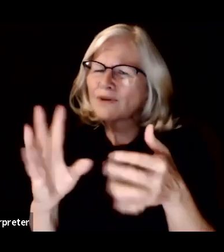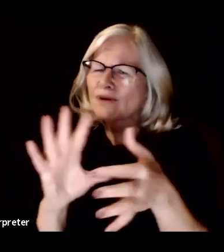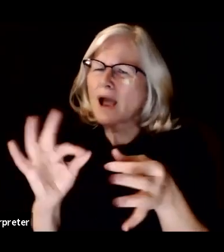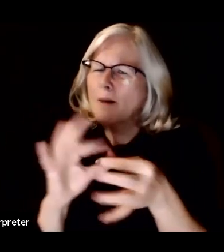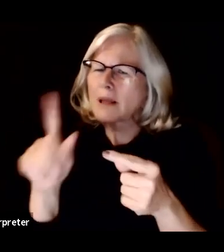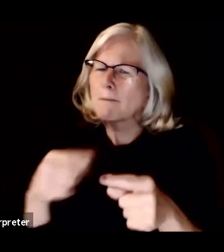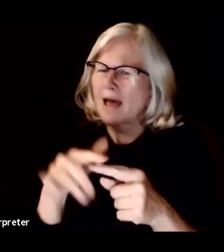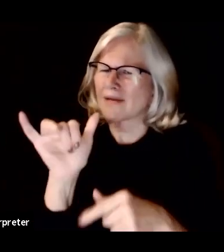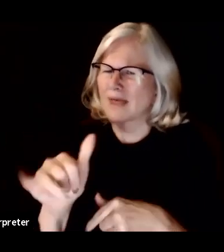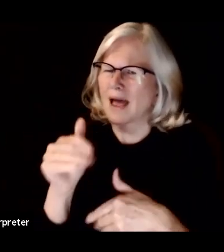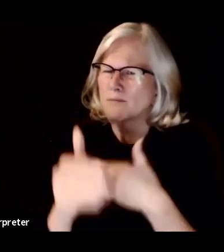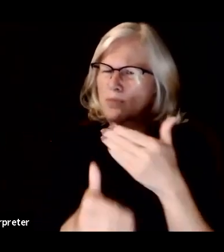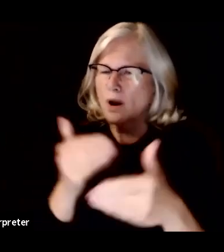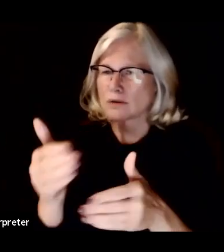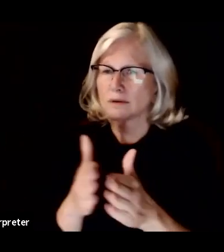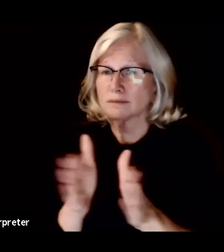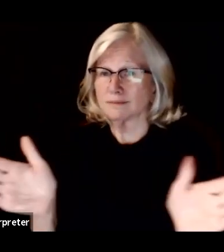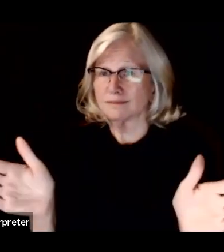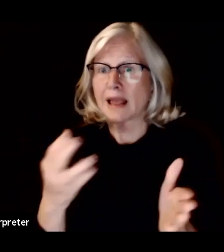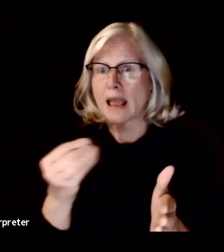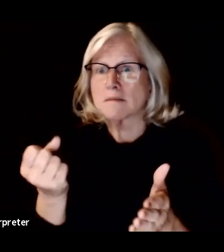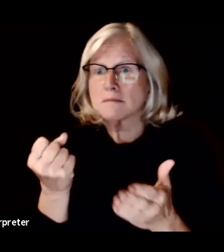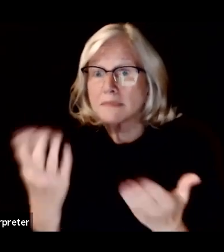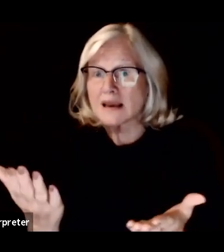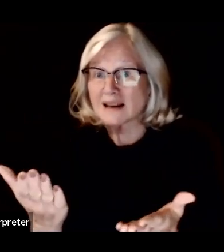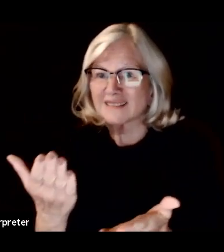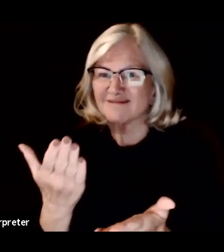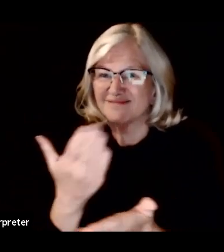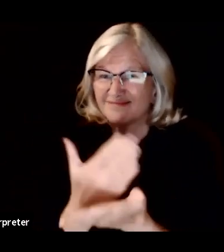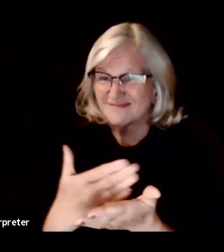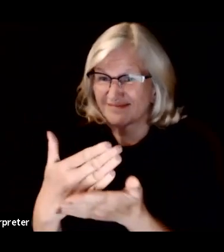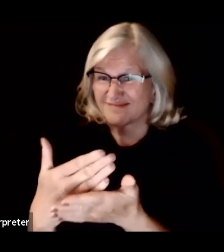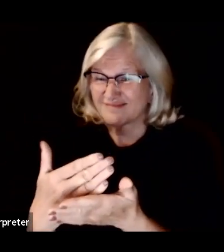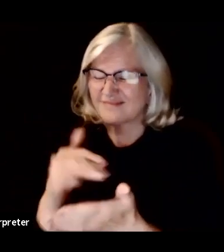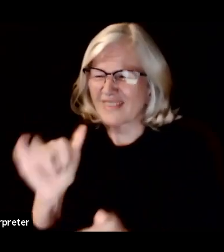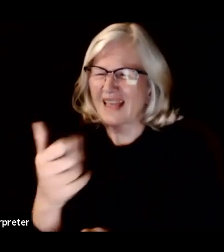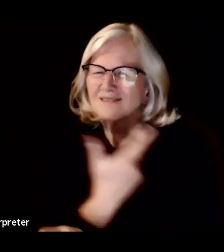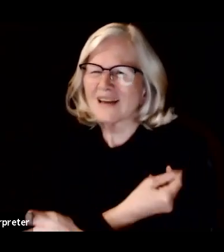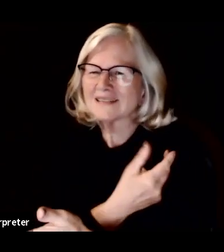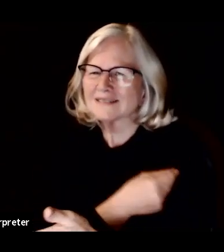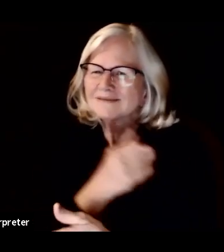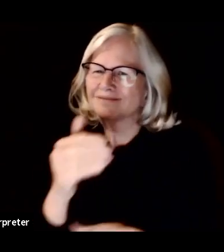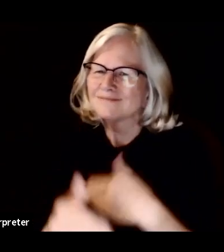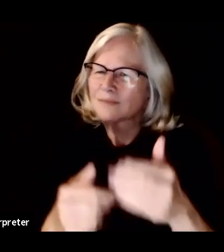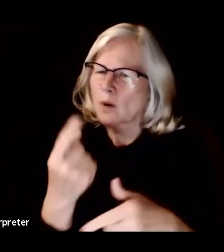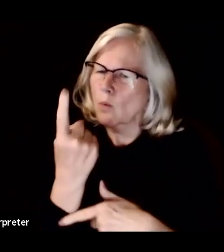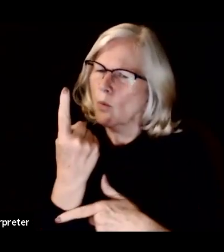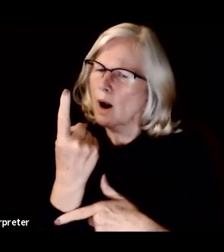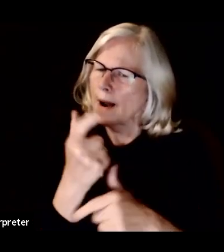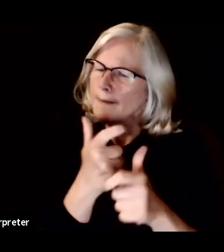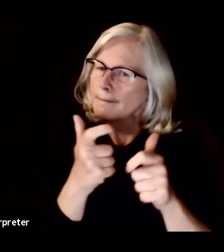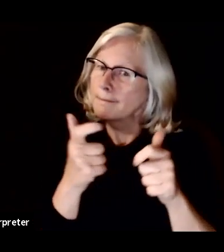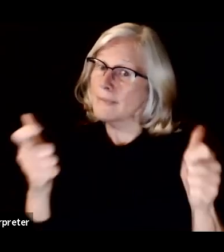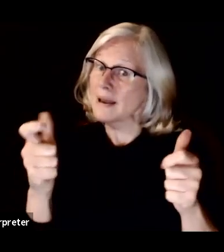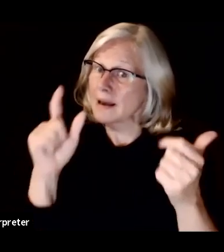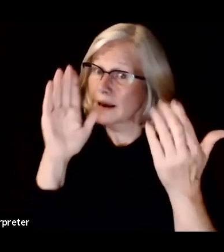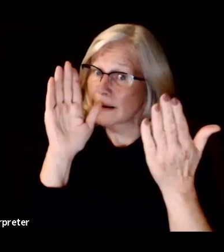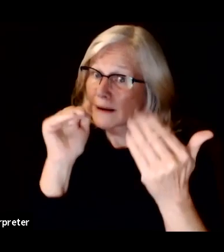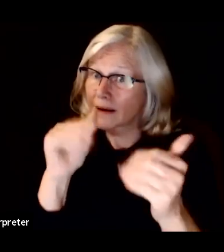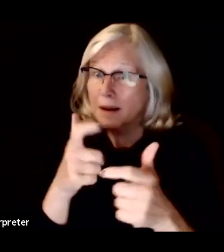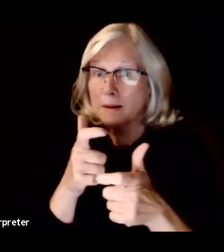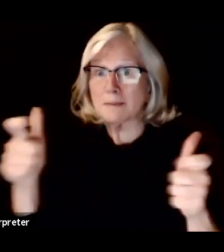aspects of our vaccine preparation work. There's a big expectation and a big emphasis on making